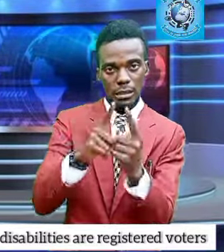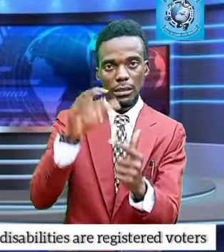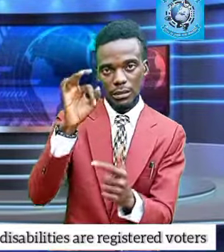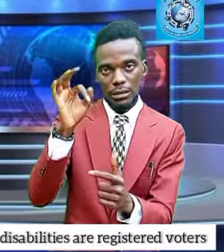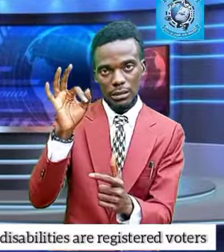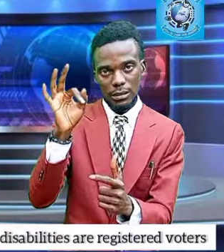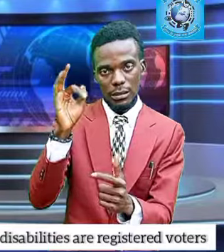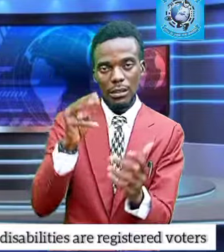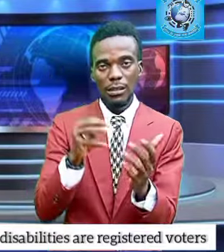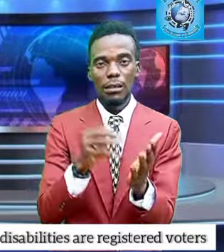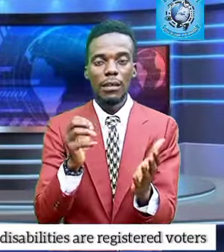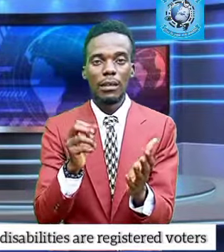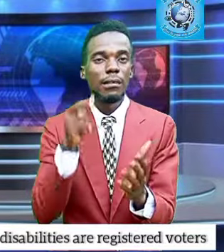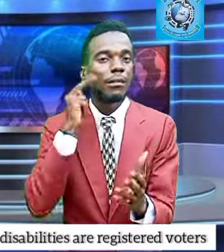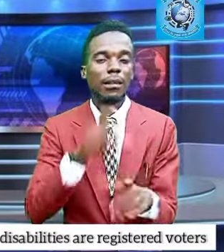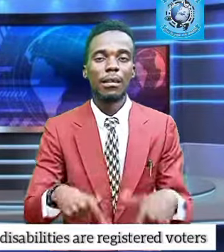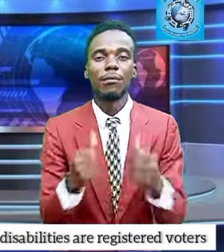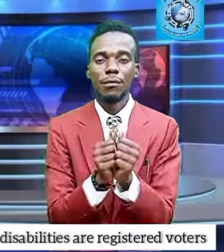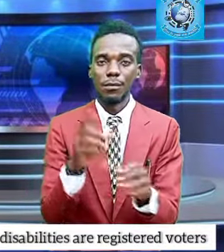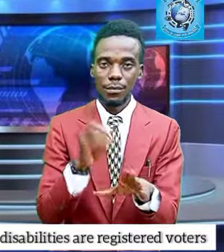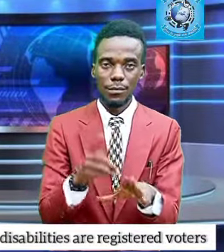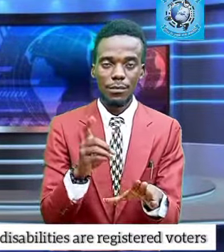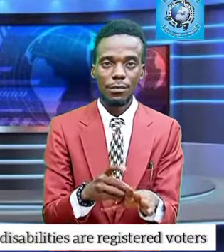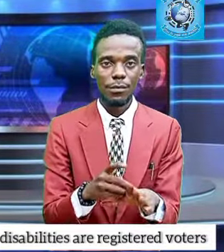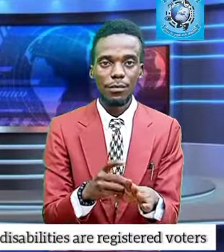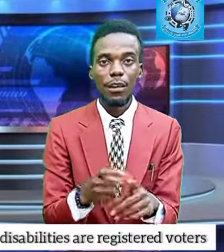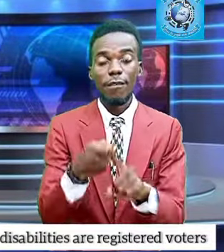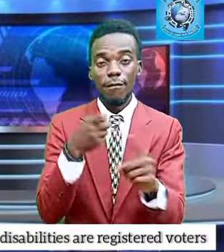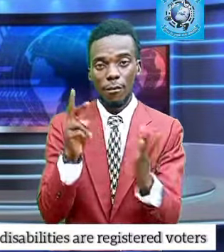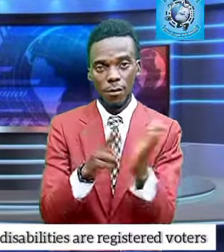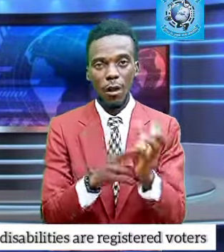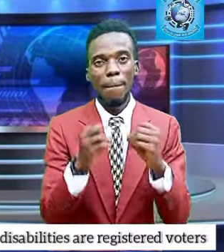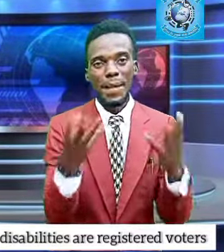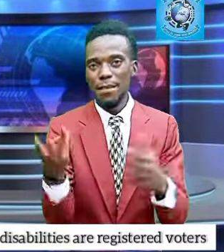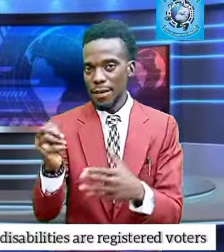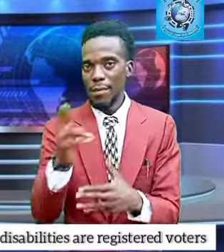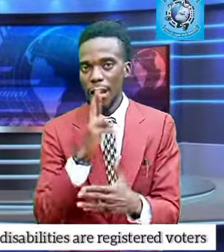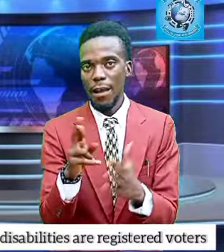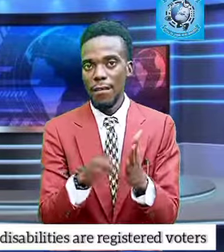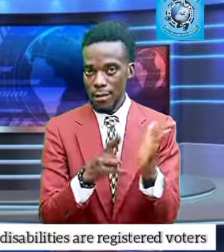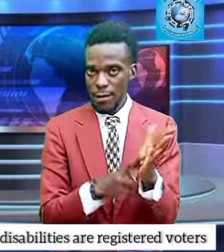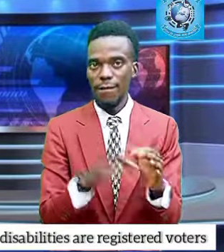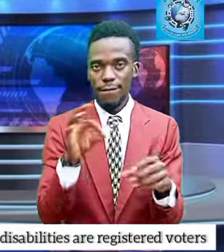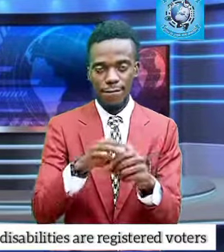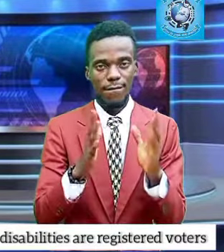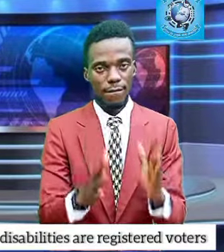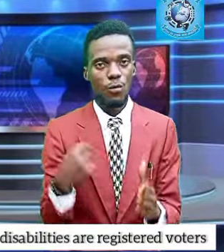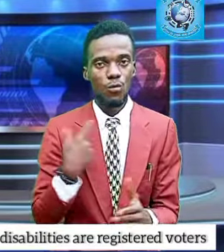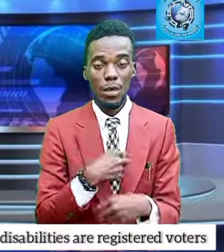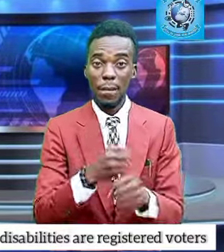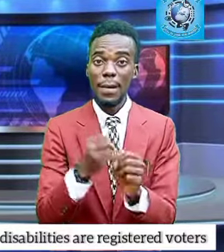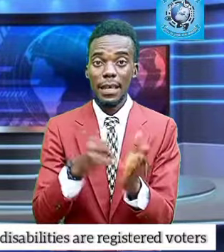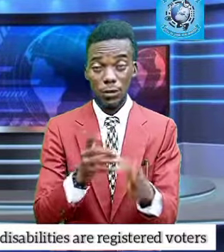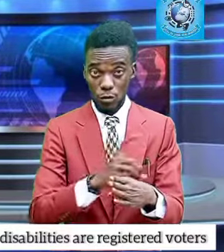with disabilities. From our records, many of them are registered voters. We urge it a duty to our democratic